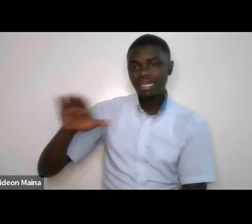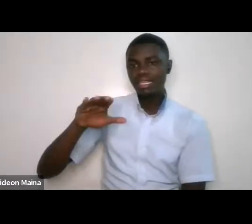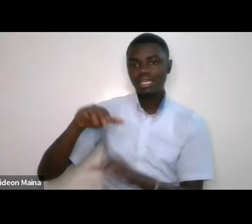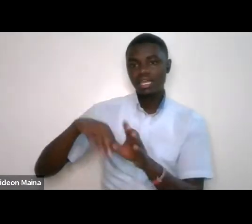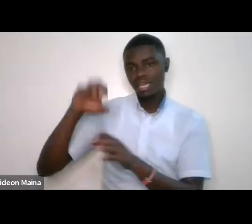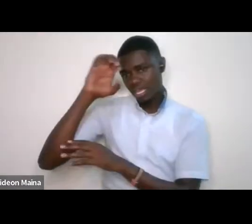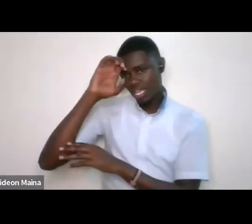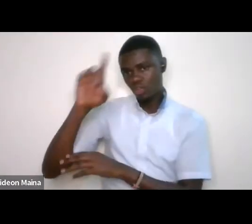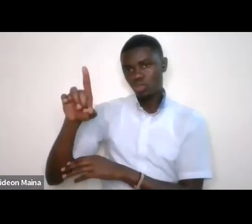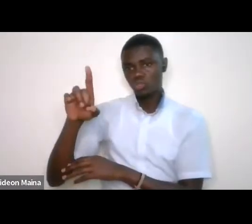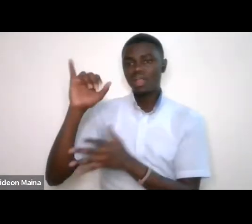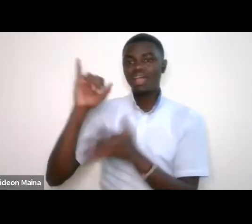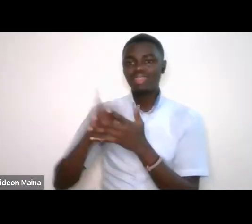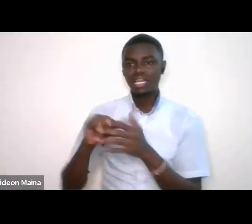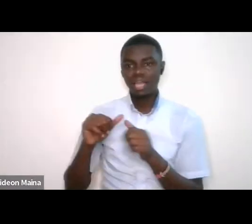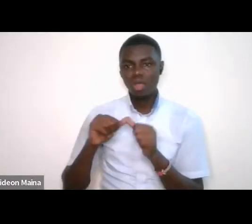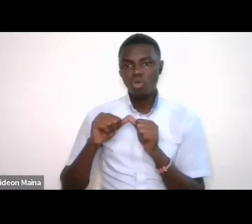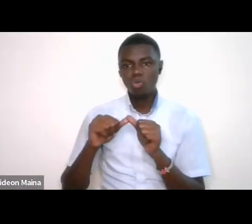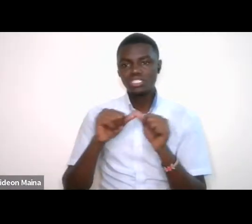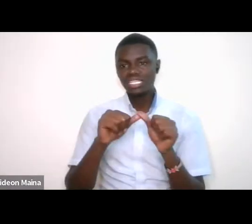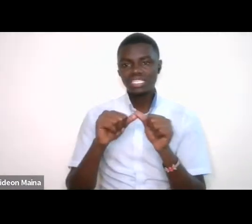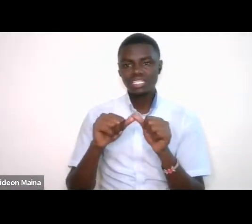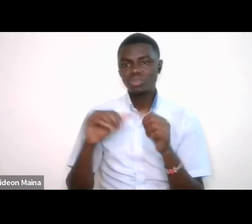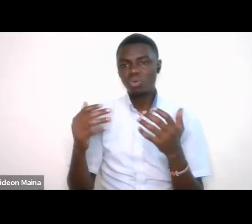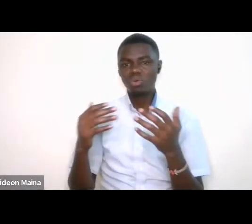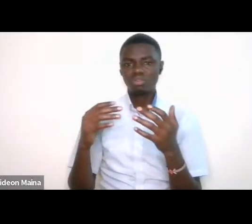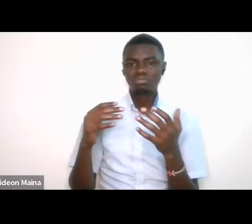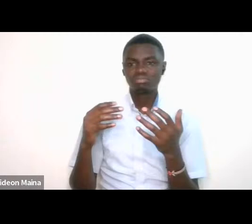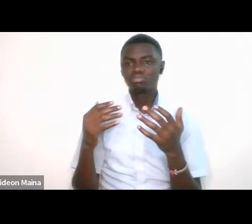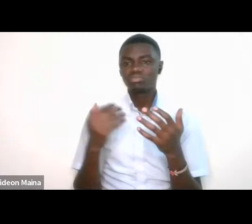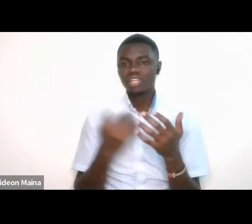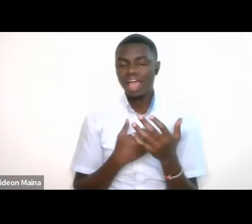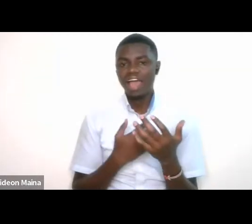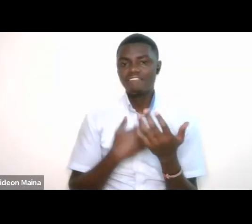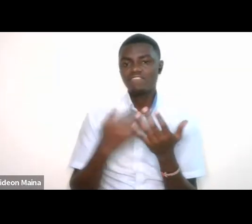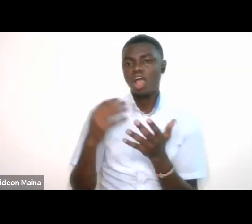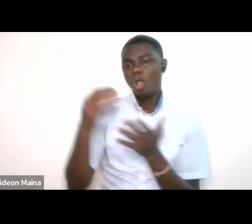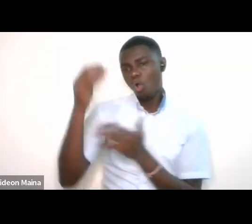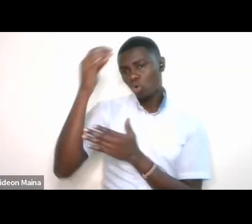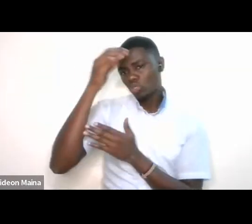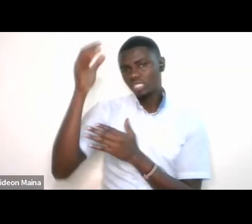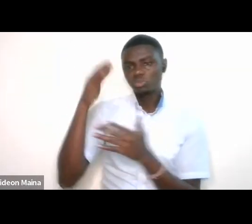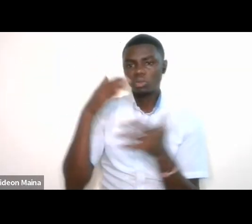are inconsistent or have conceptual dissonance with inclusive education?